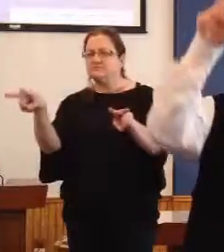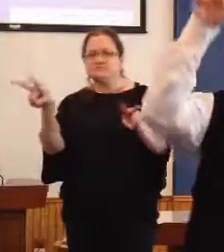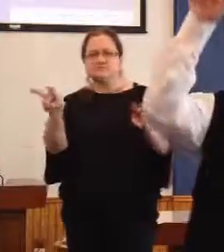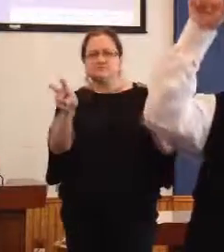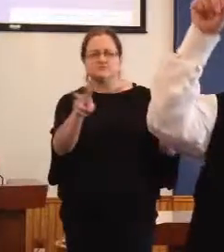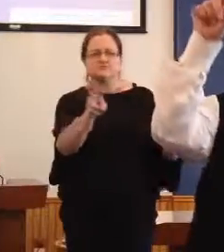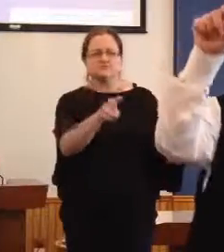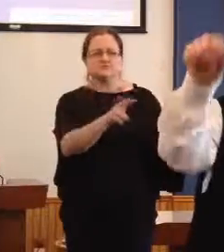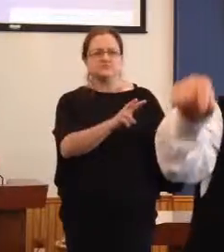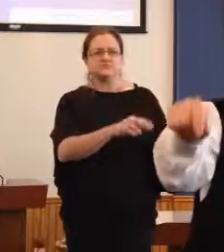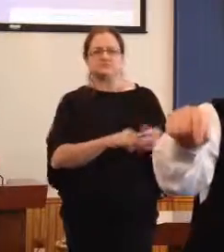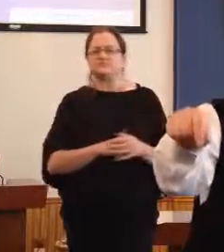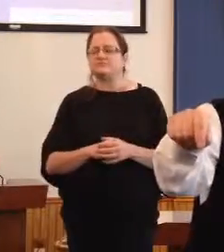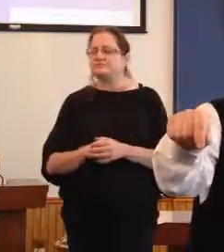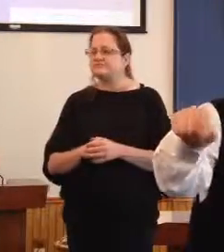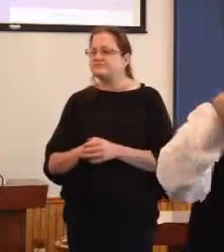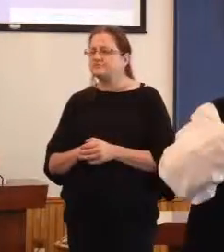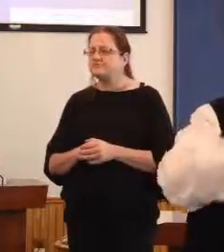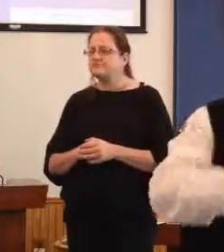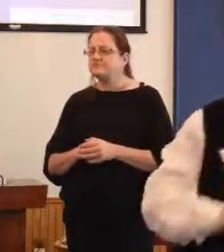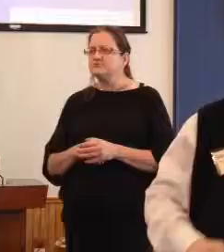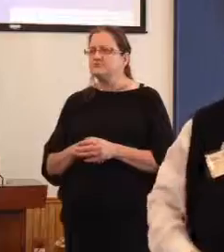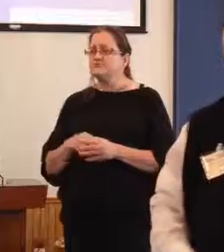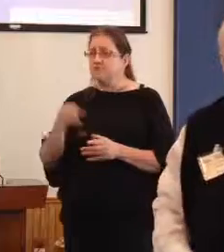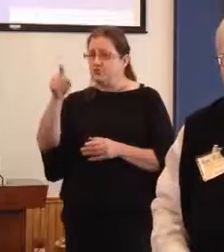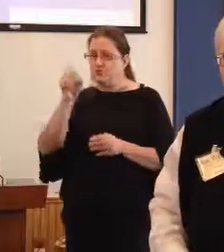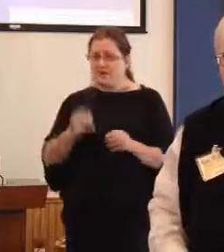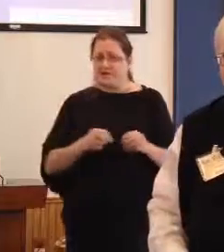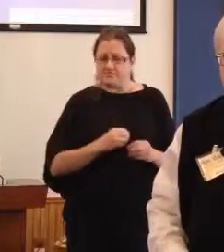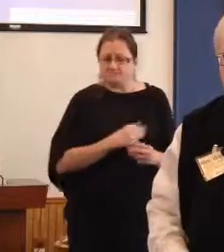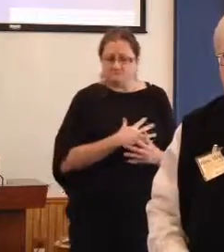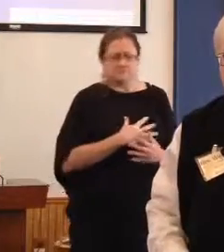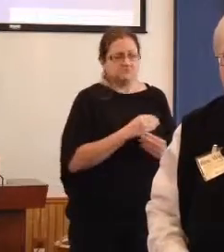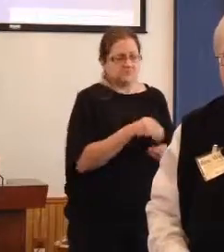Who can you inspire?